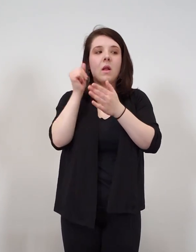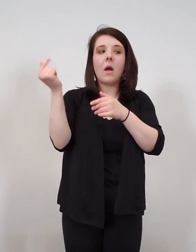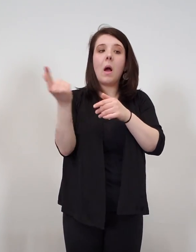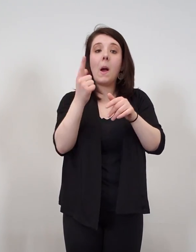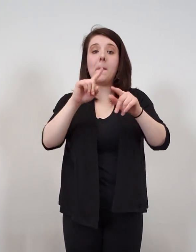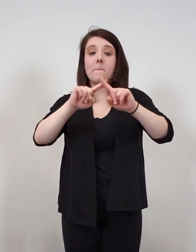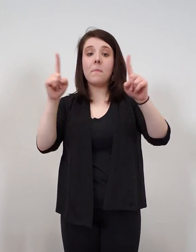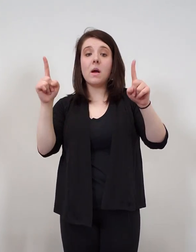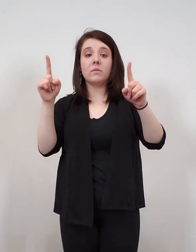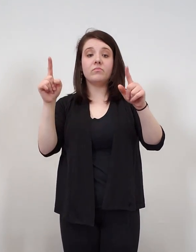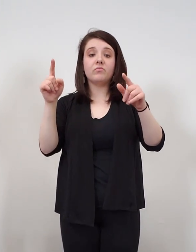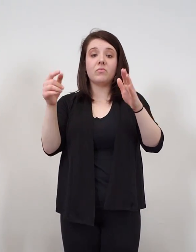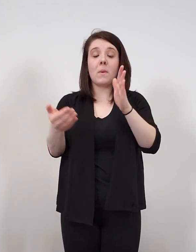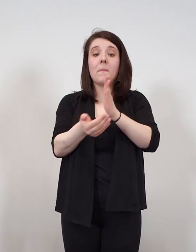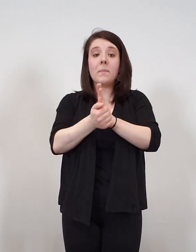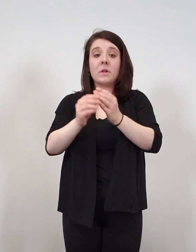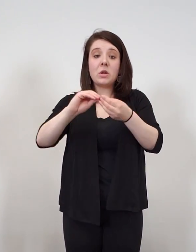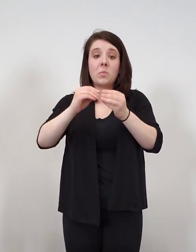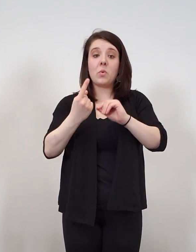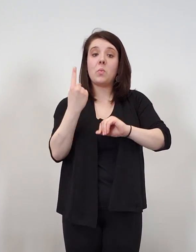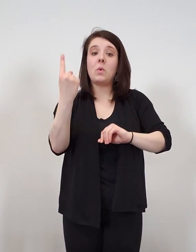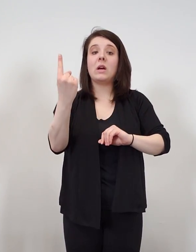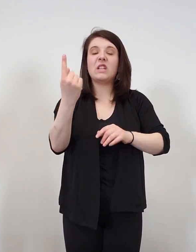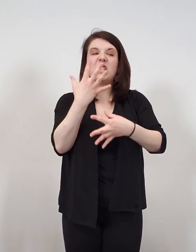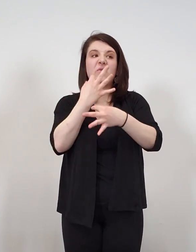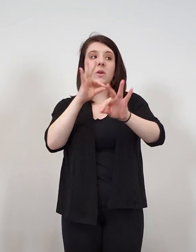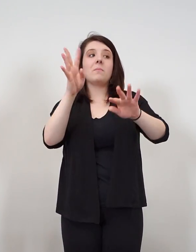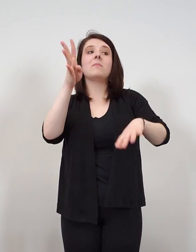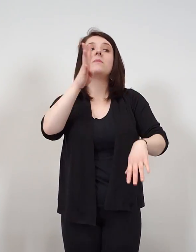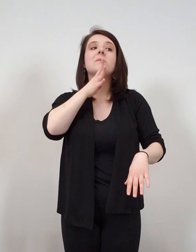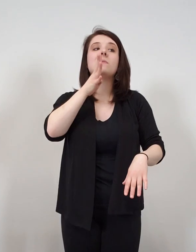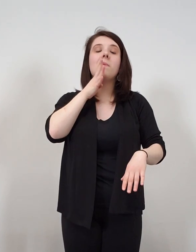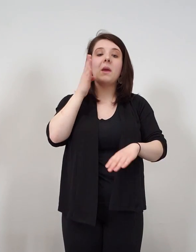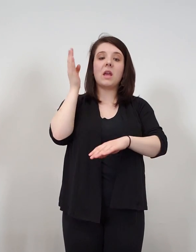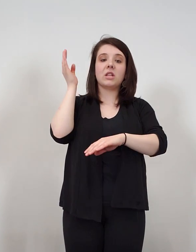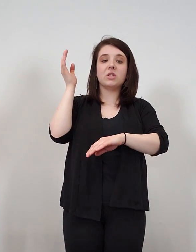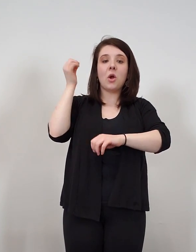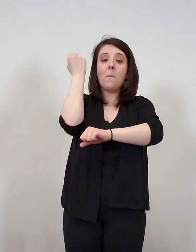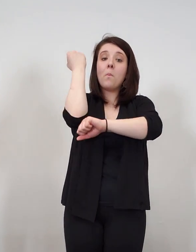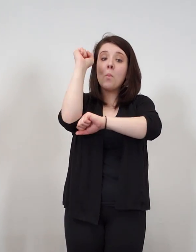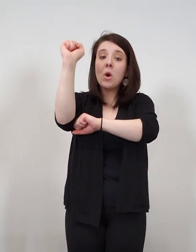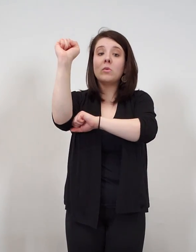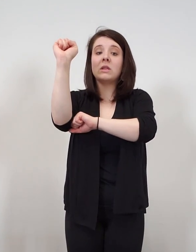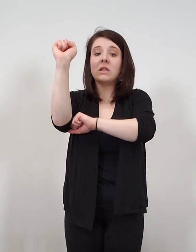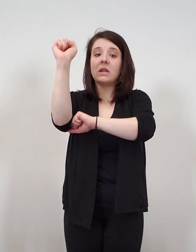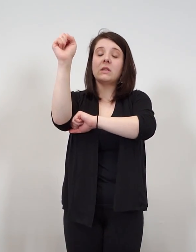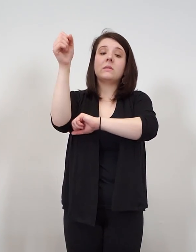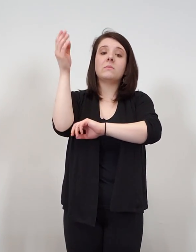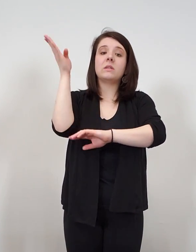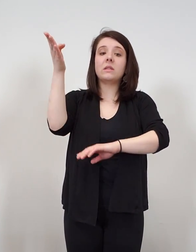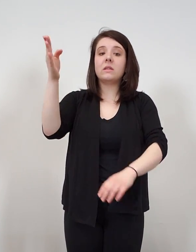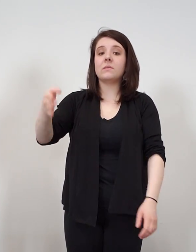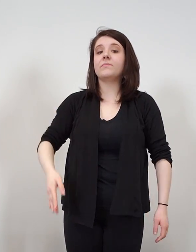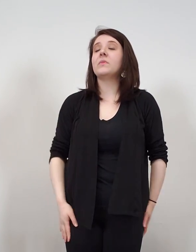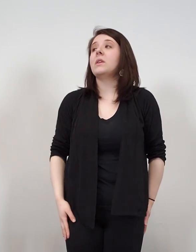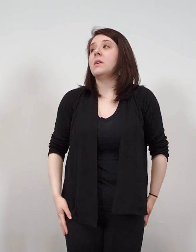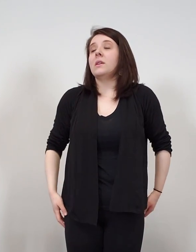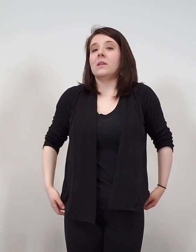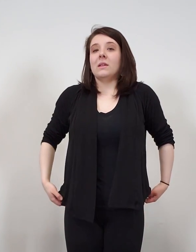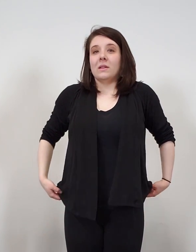and religion, that's all guaranteed to you under the First Amendment. Ready? Today we're going to talk about the digestive